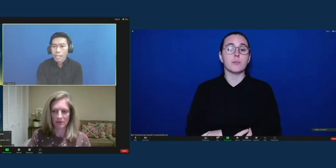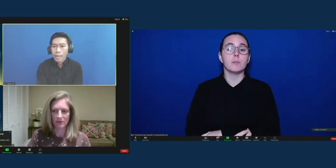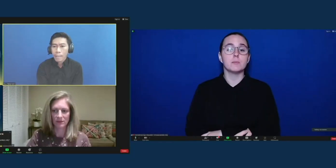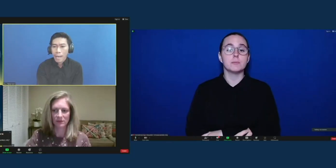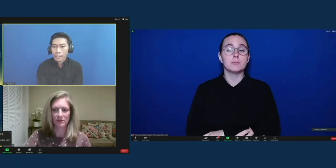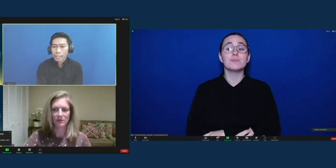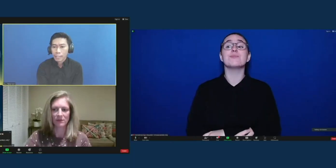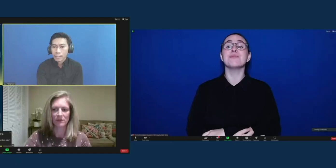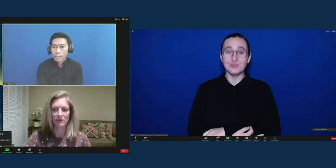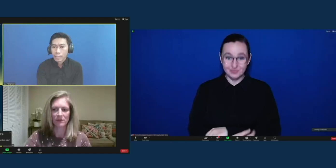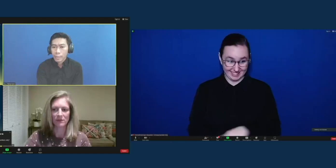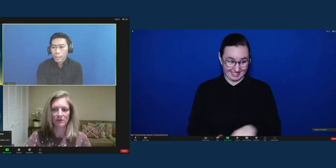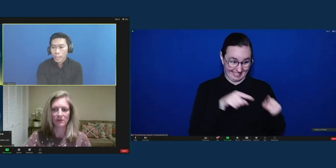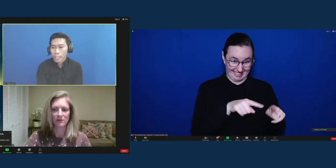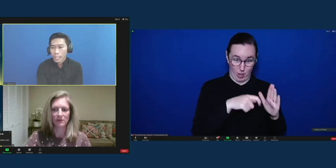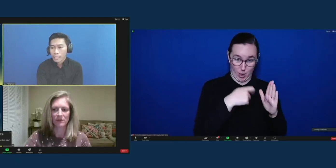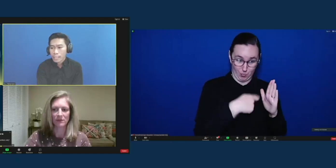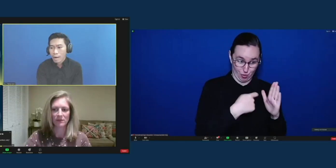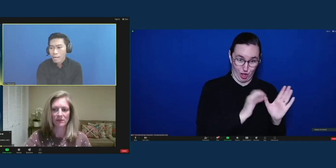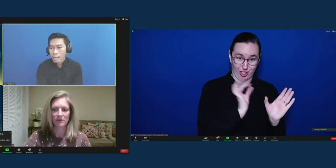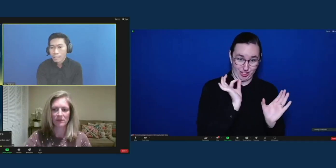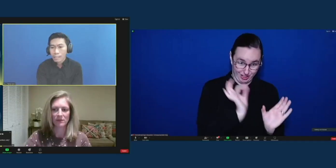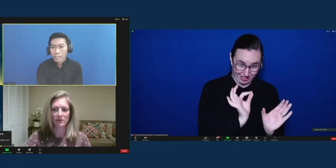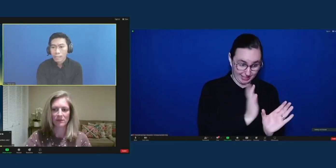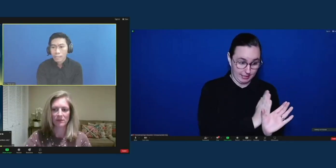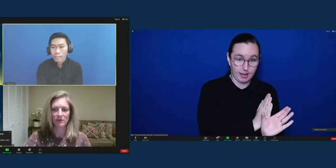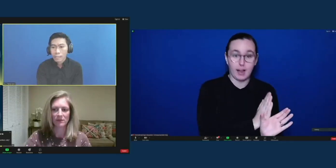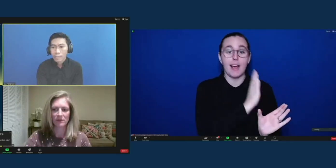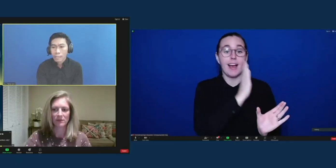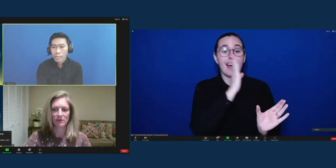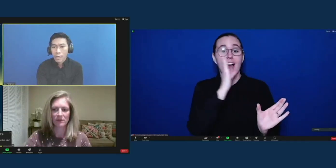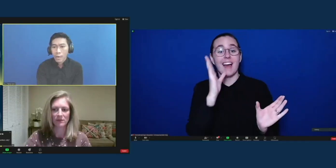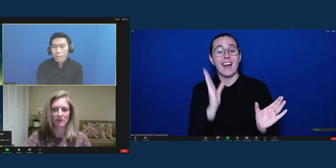on project with ACR.